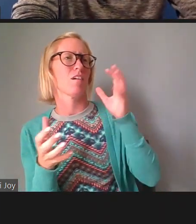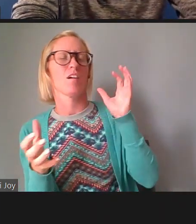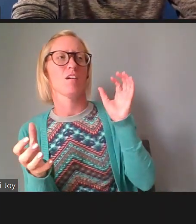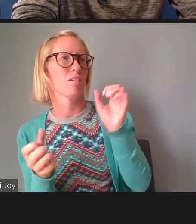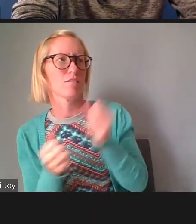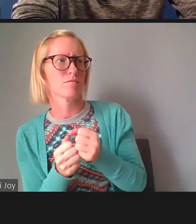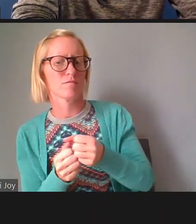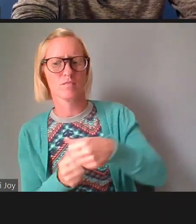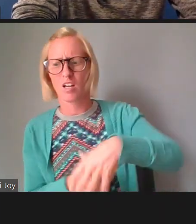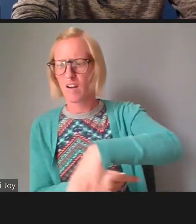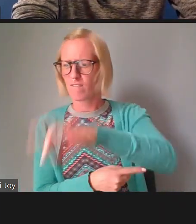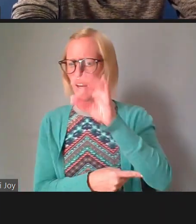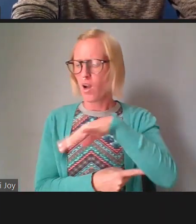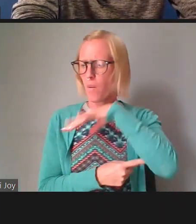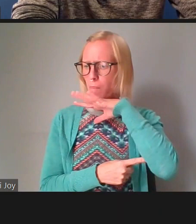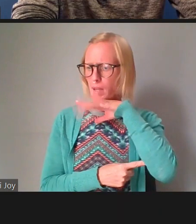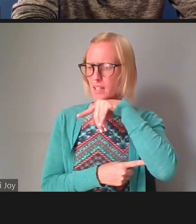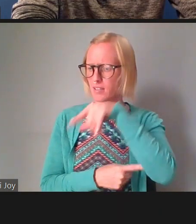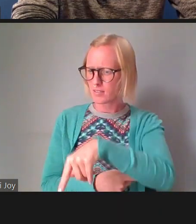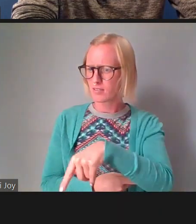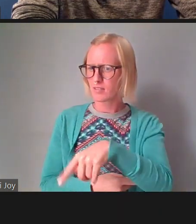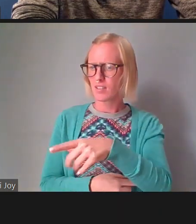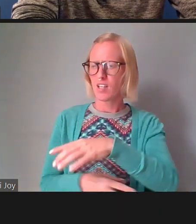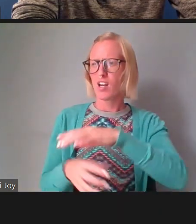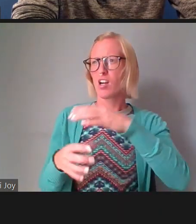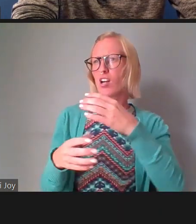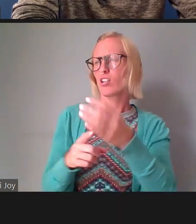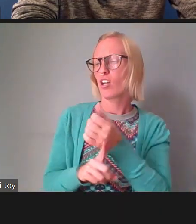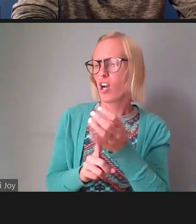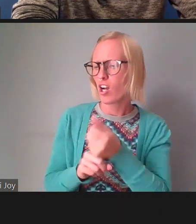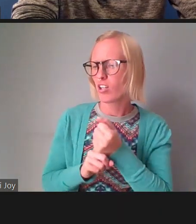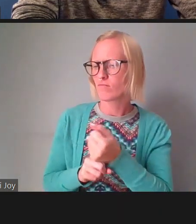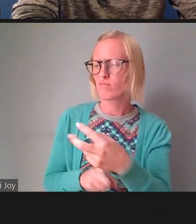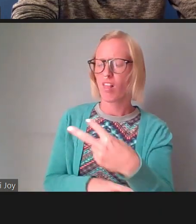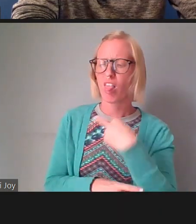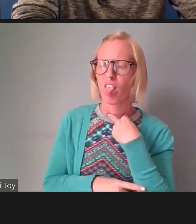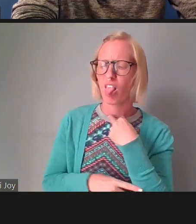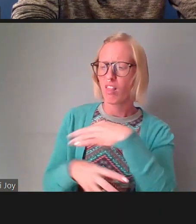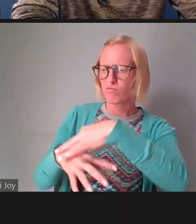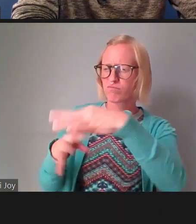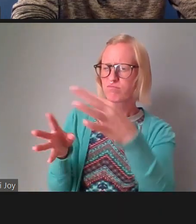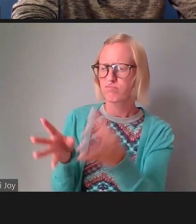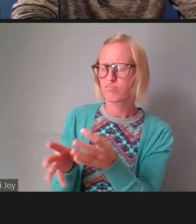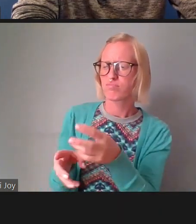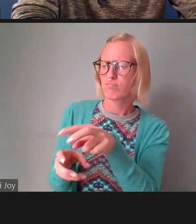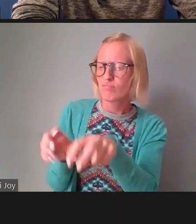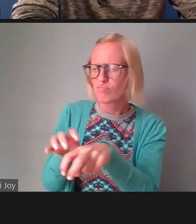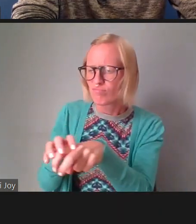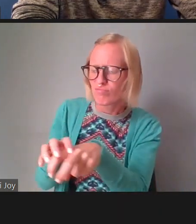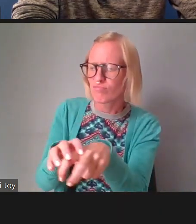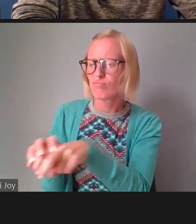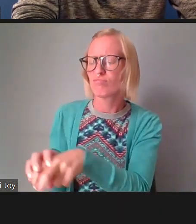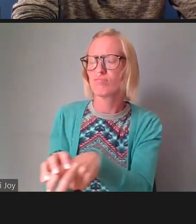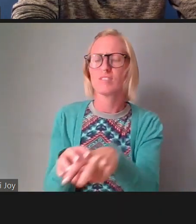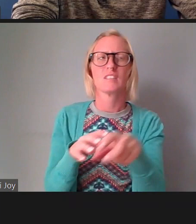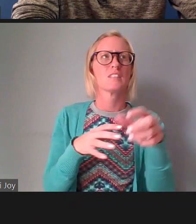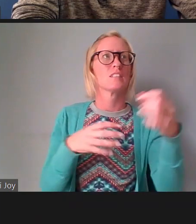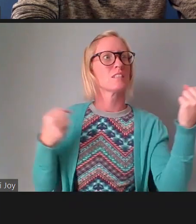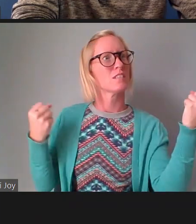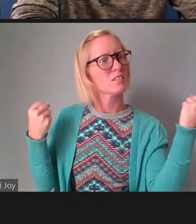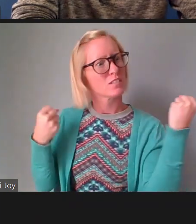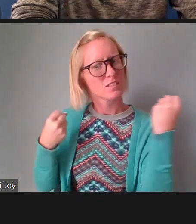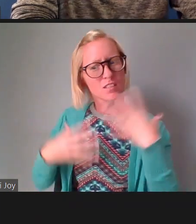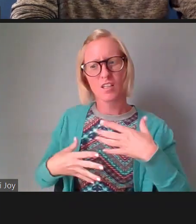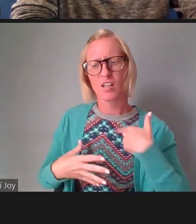piglet, caught in a curtain of creepers, throwing itself at the elastic traces in all the madness of extreme terror. Its